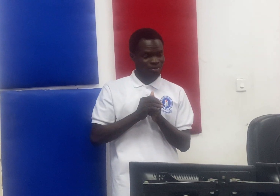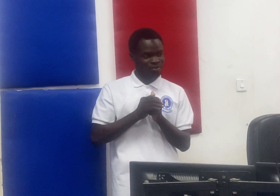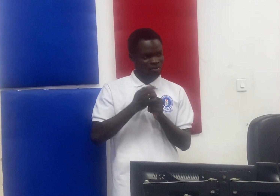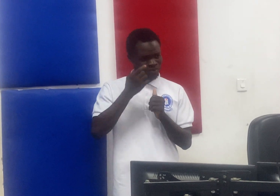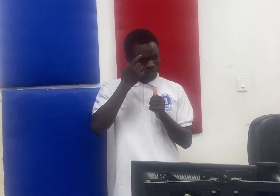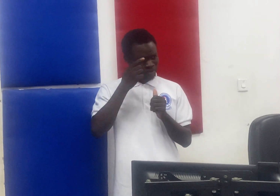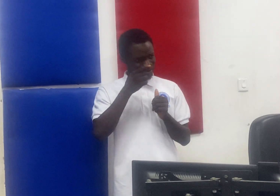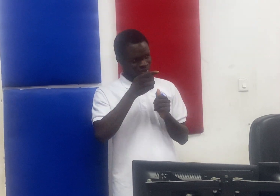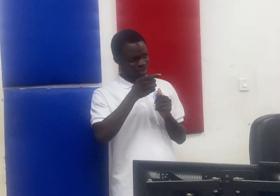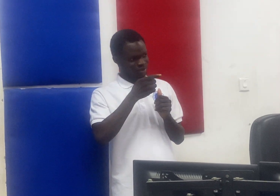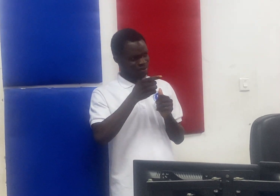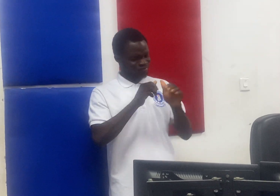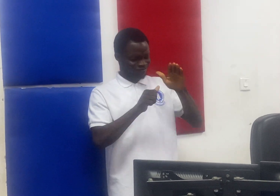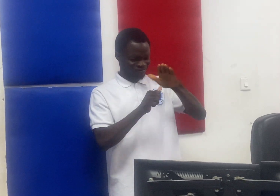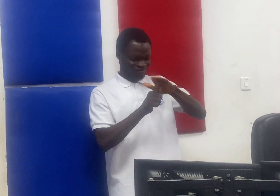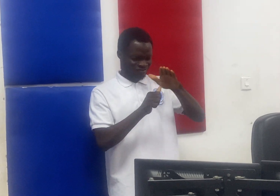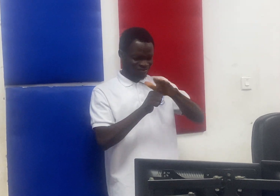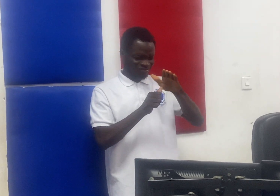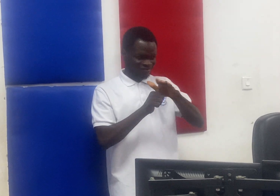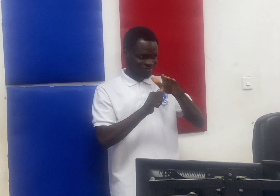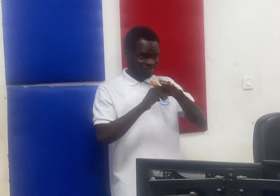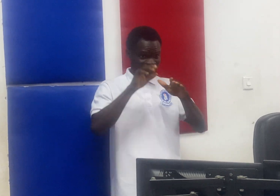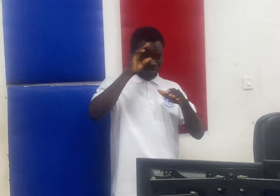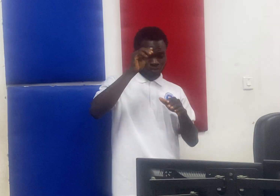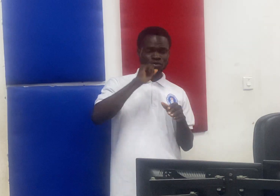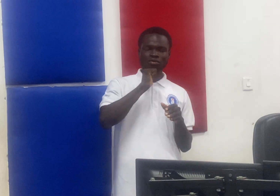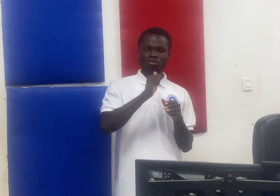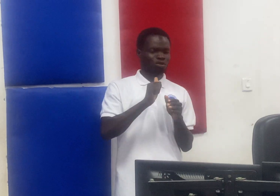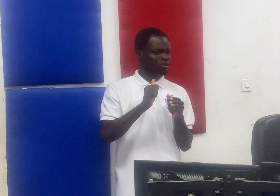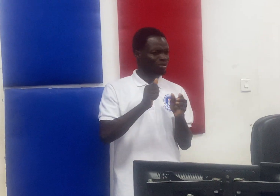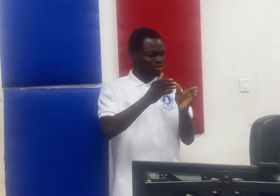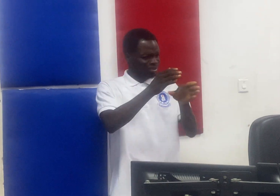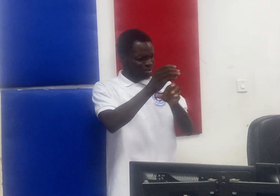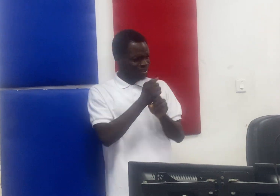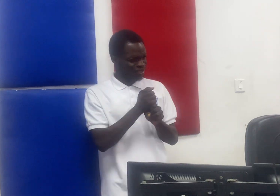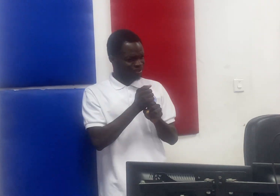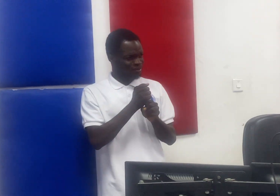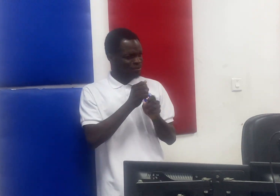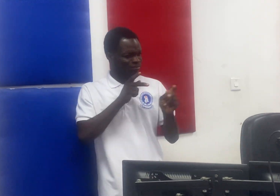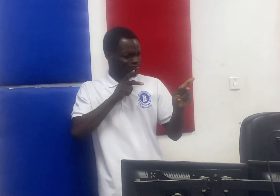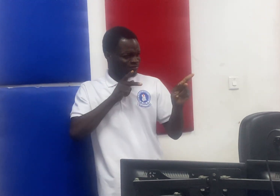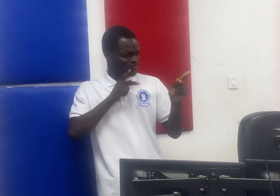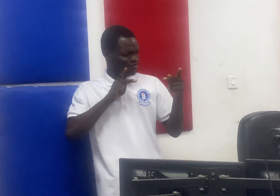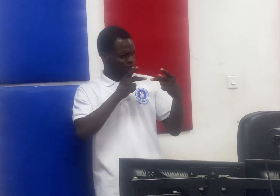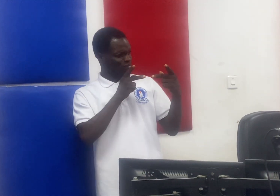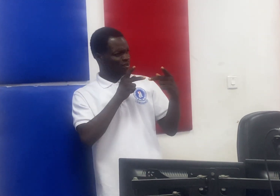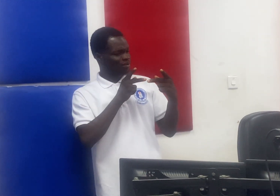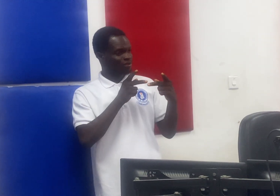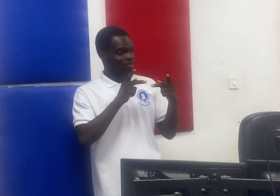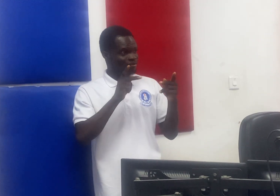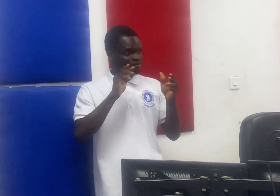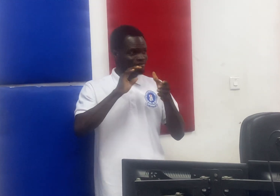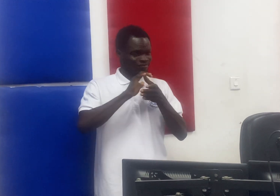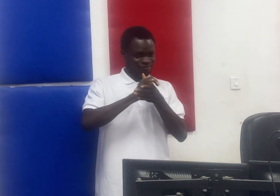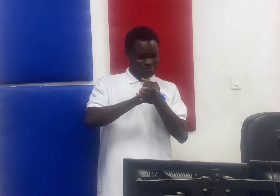to get a perfect match. Then the host asked him why. He said, and the host asked